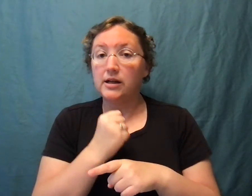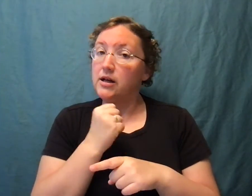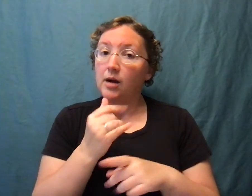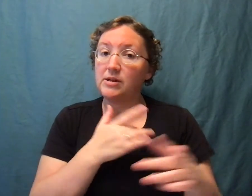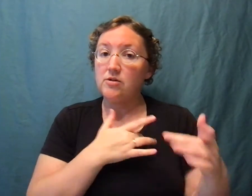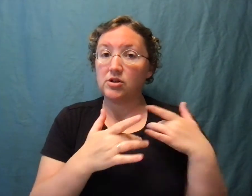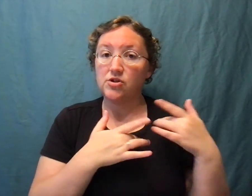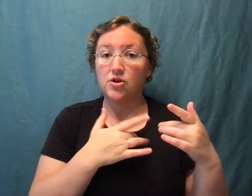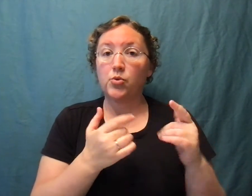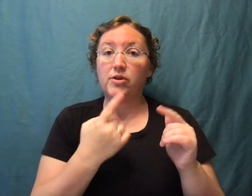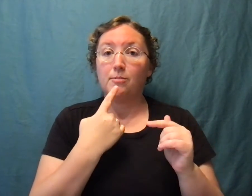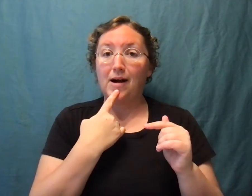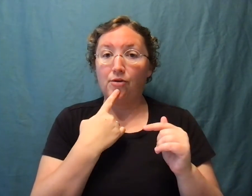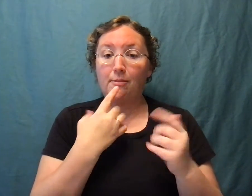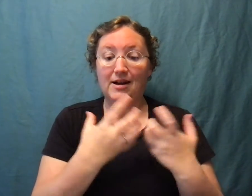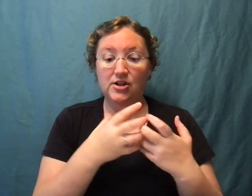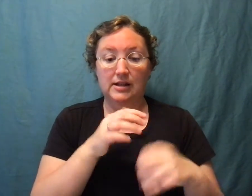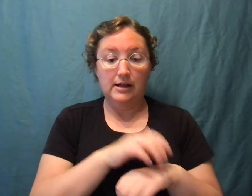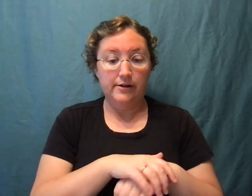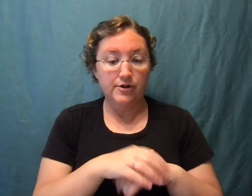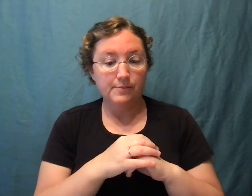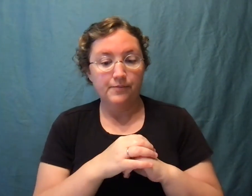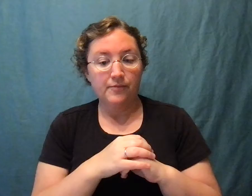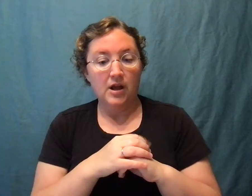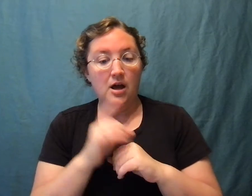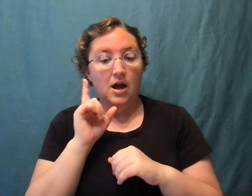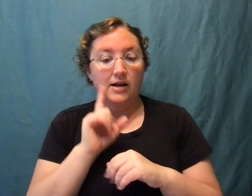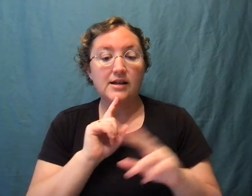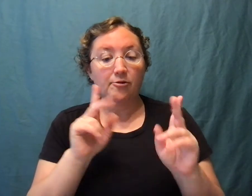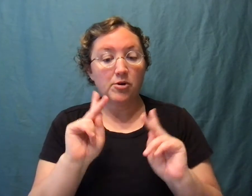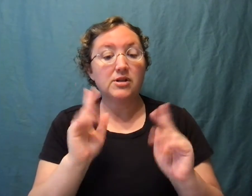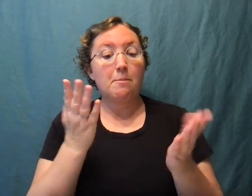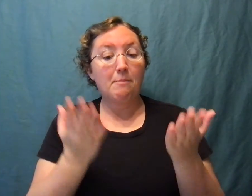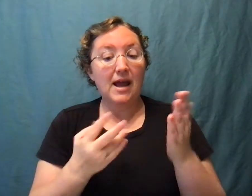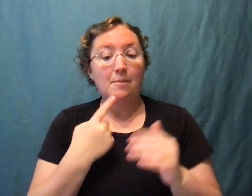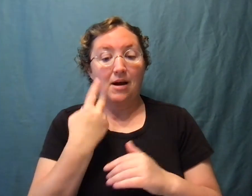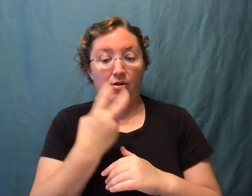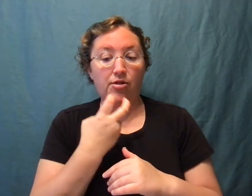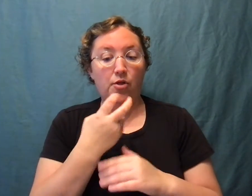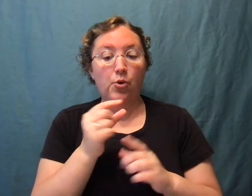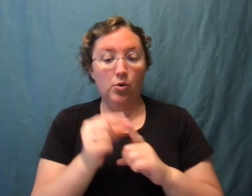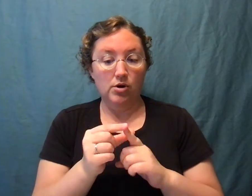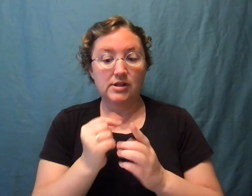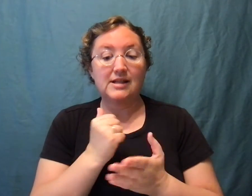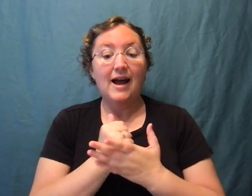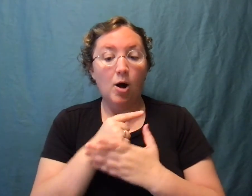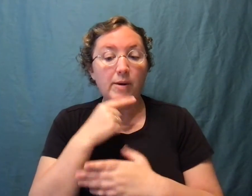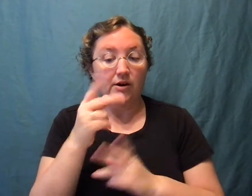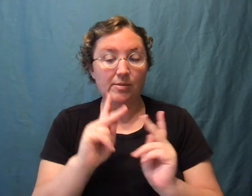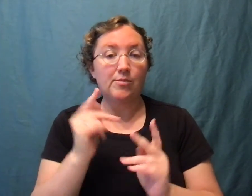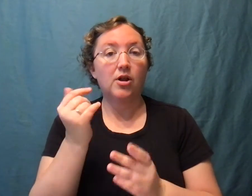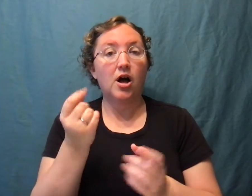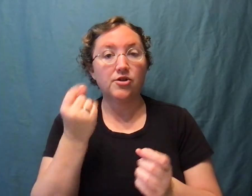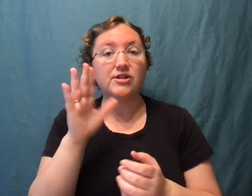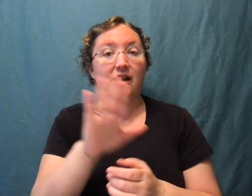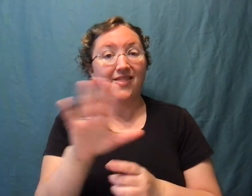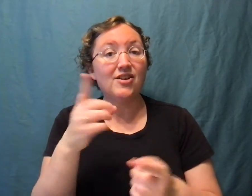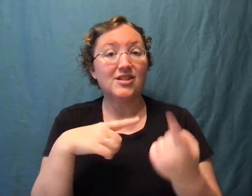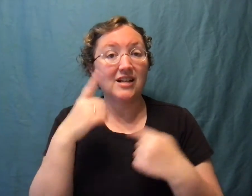not be so concerned with your mouth matching the English. A deaf person may mouth the words to help hearing people understand their signs,